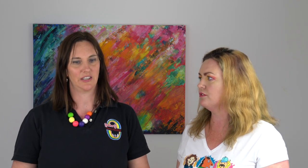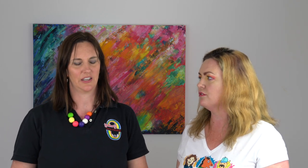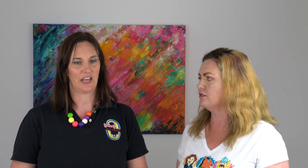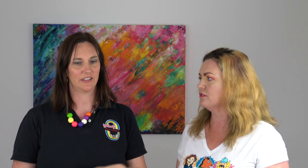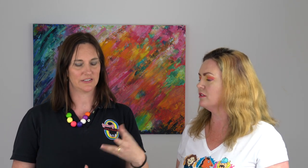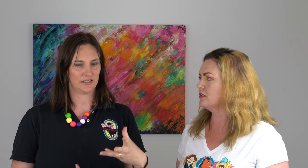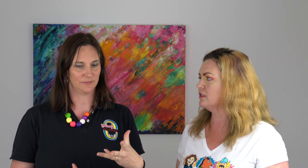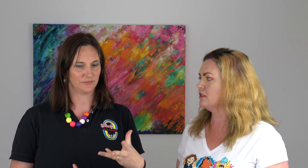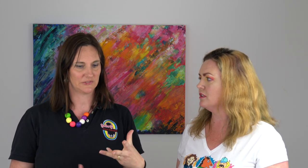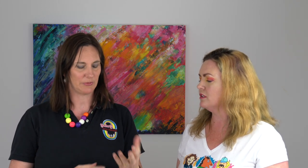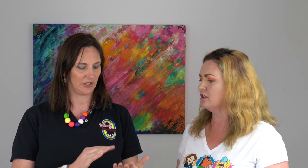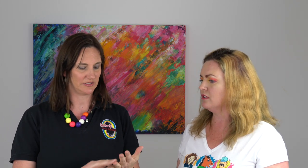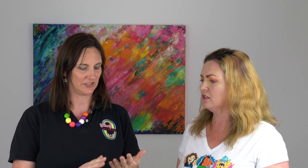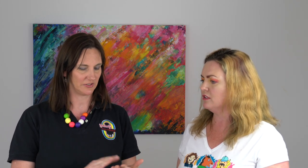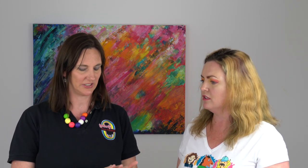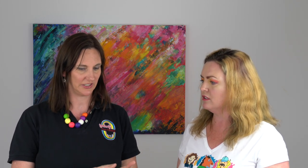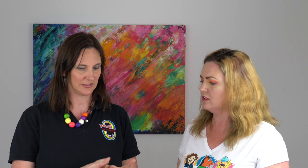yeah, and there's something else that's interesting is